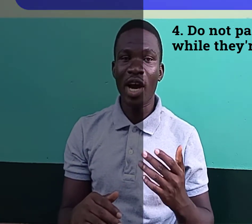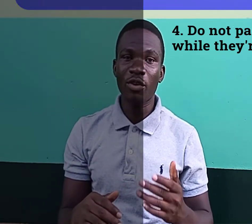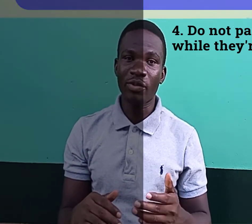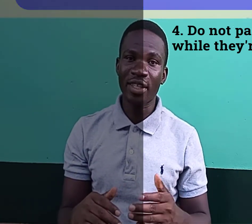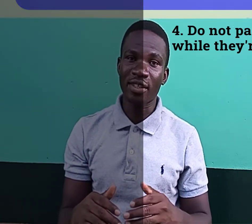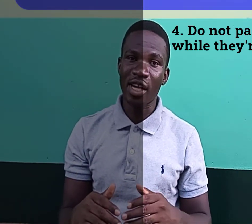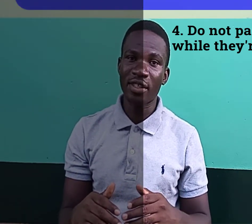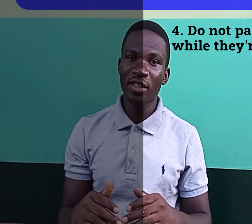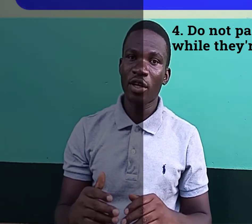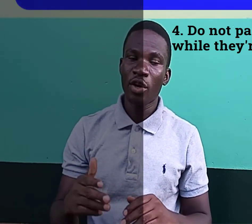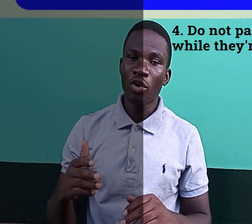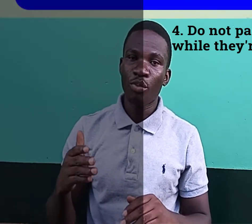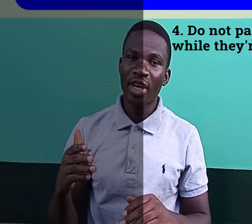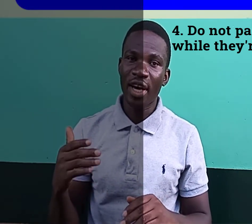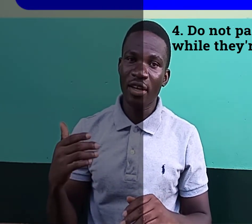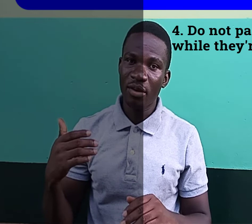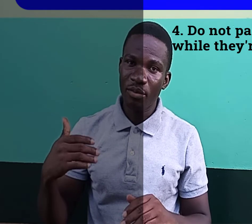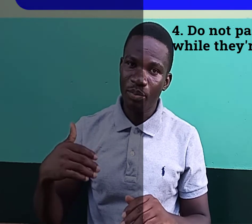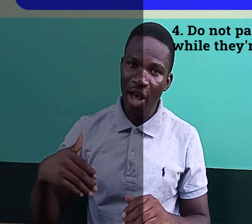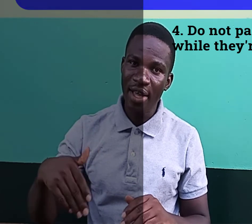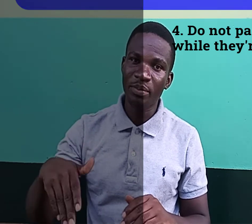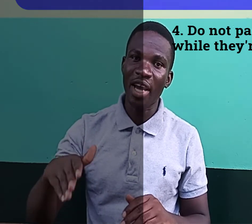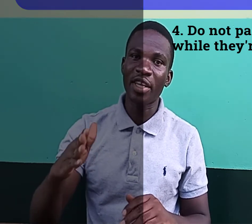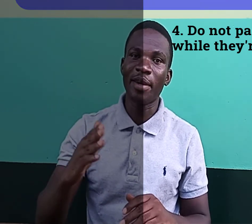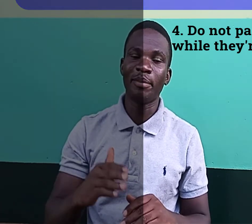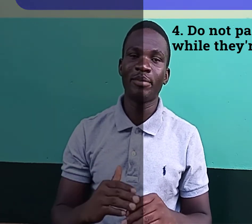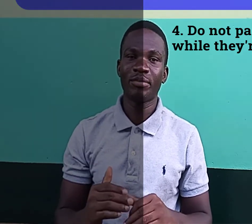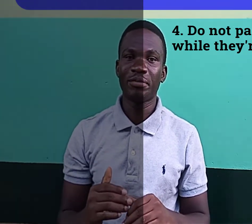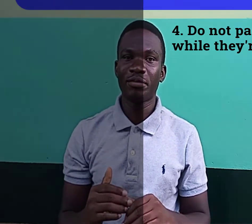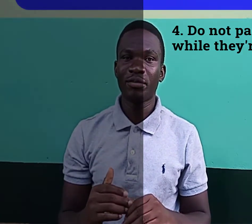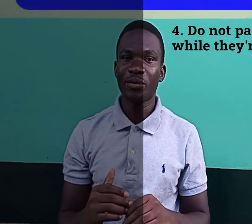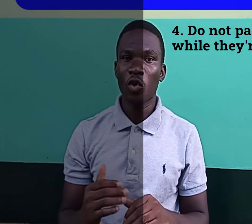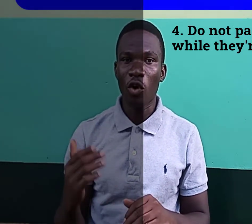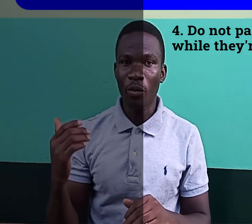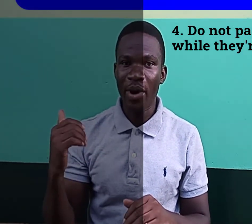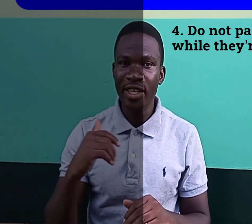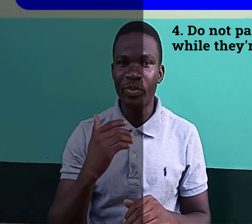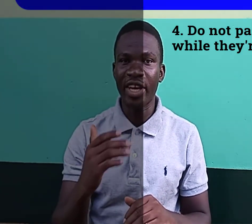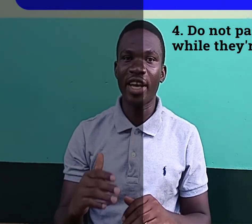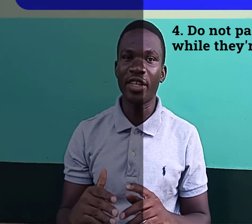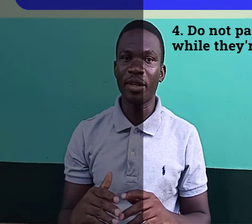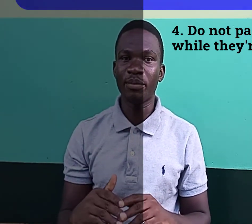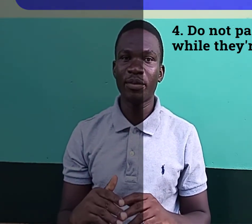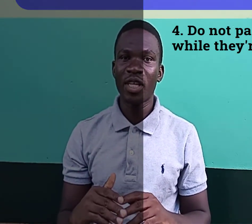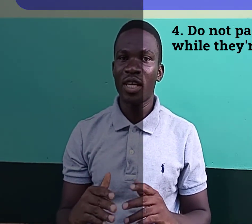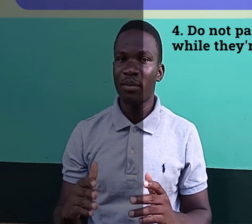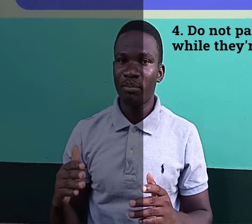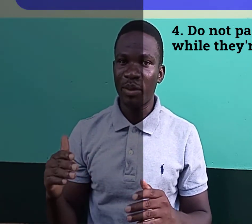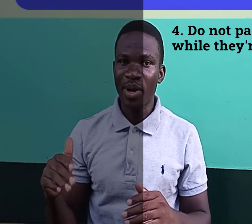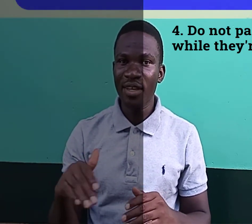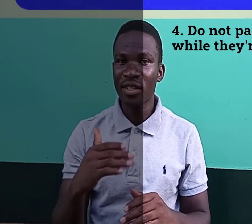of us is that we can pass by them or pass behind them. Passing in